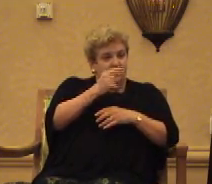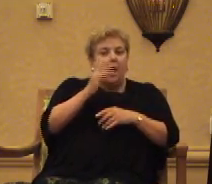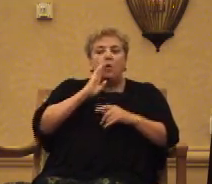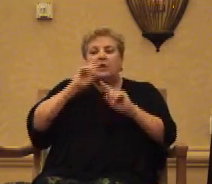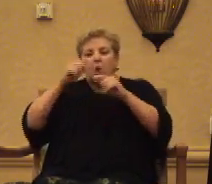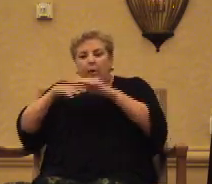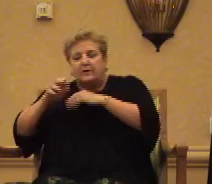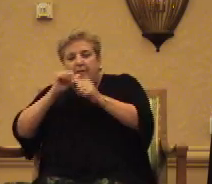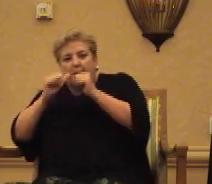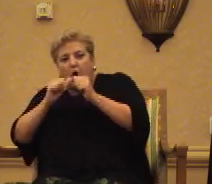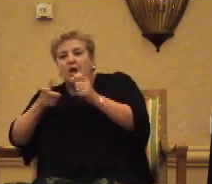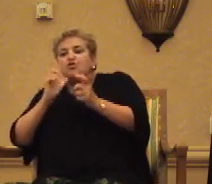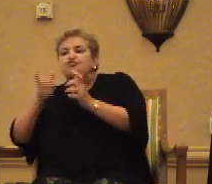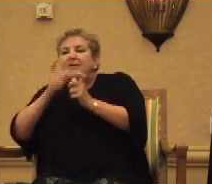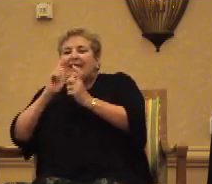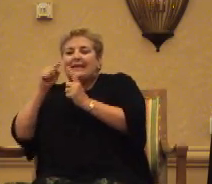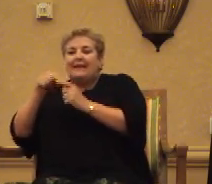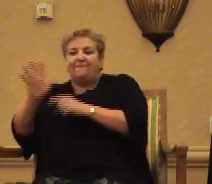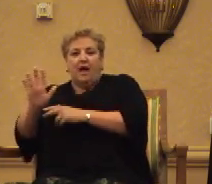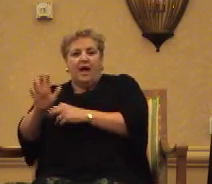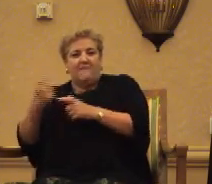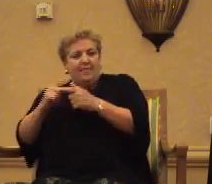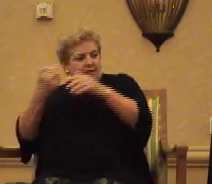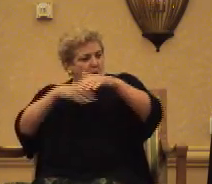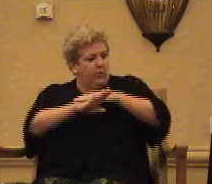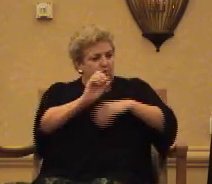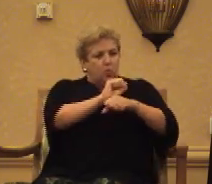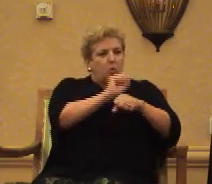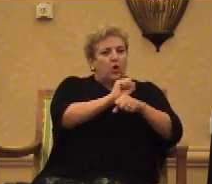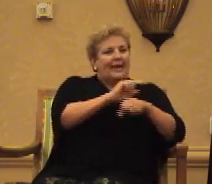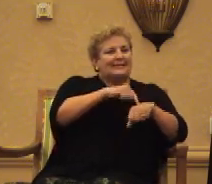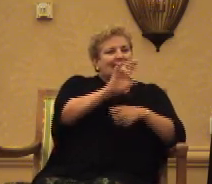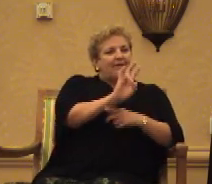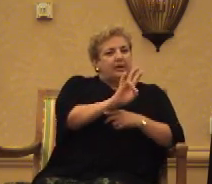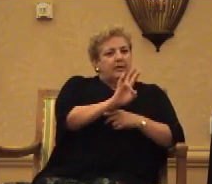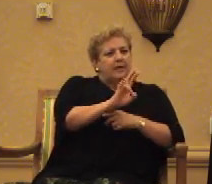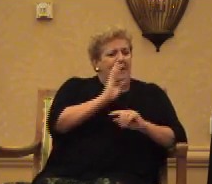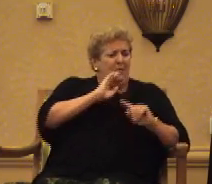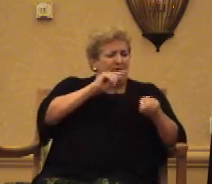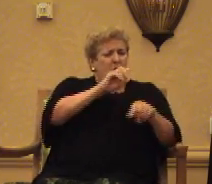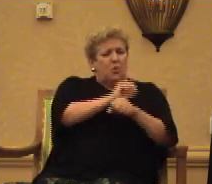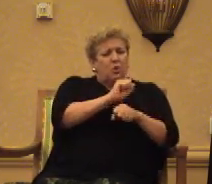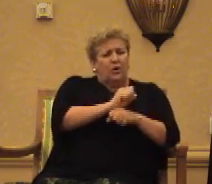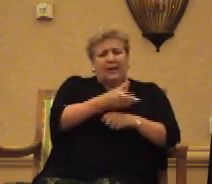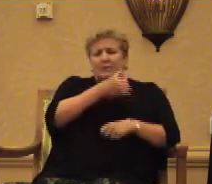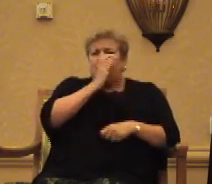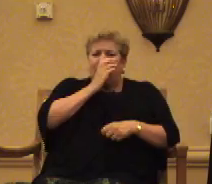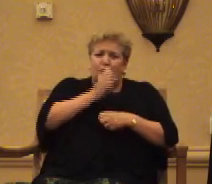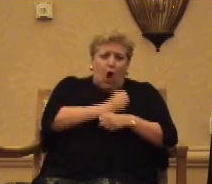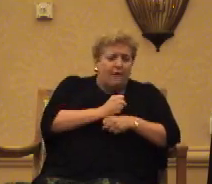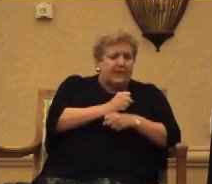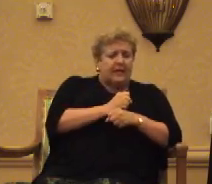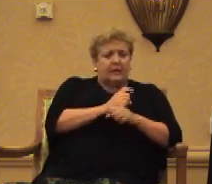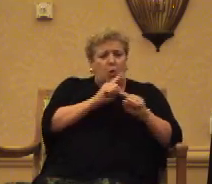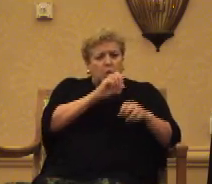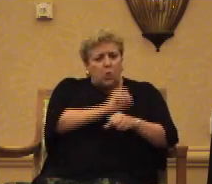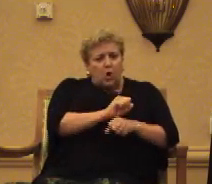mean, I'm still drunk, and I'd go to work. I'd drink a whole bunch of coffee and go to work, and I'd do